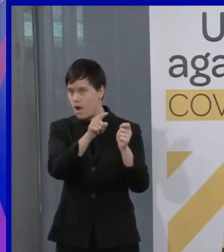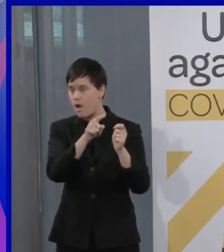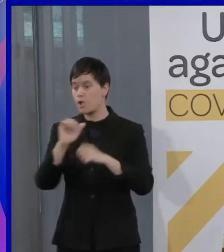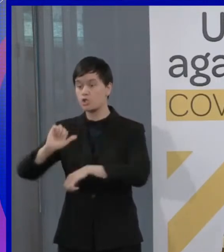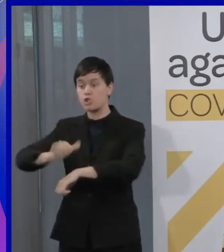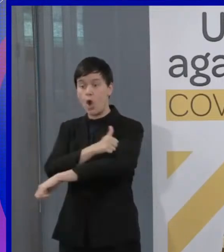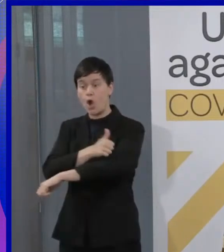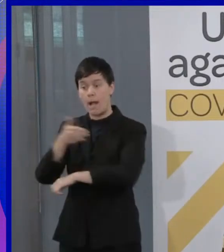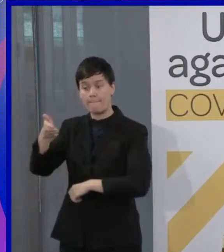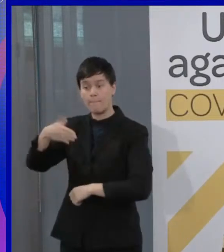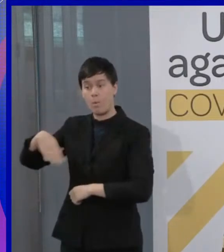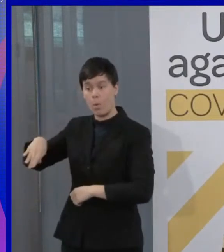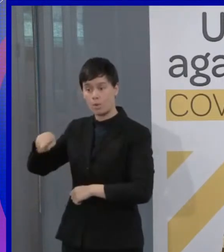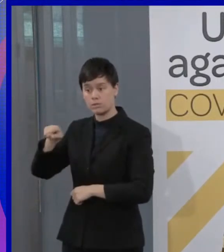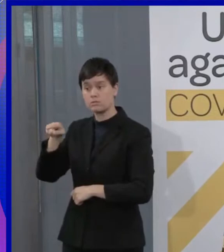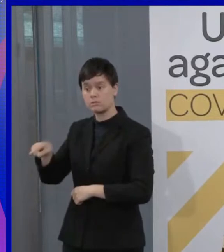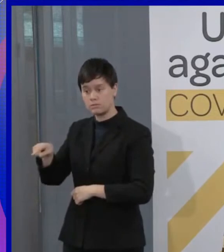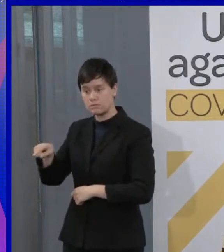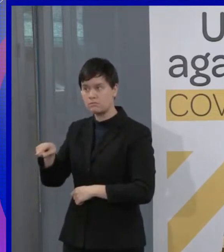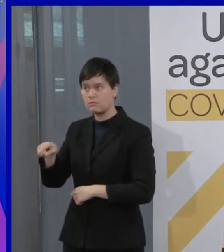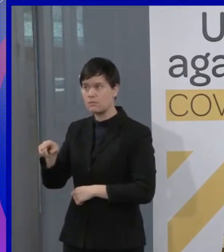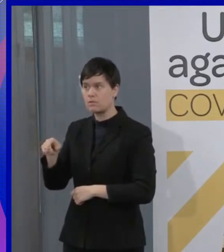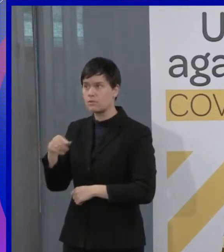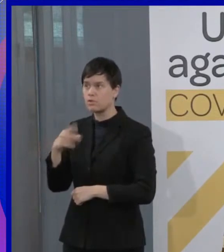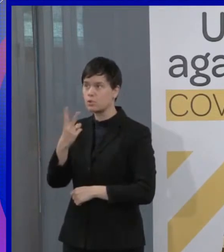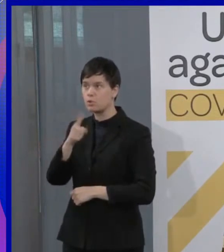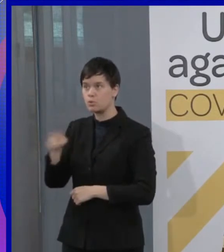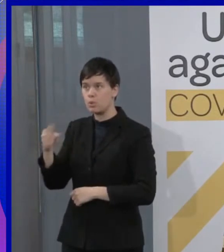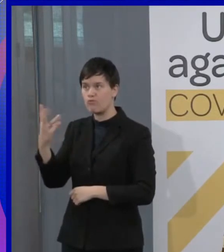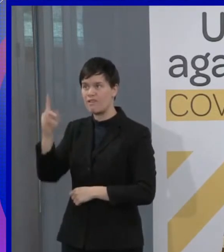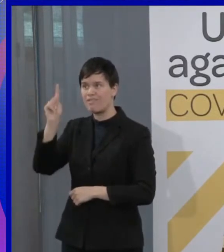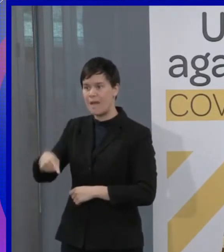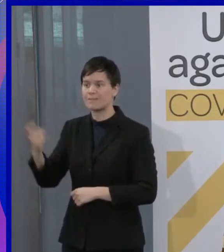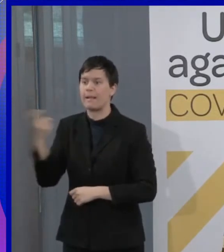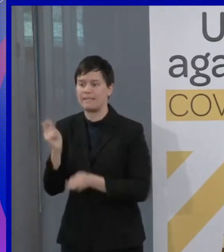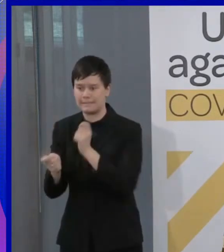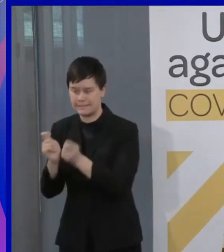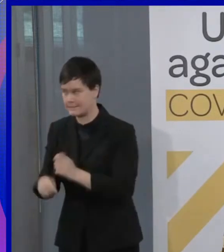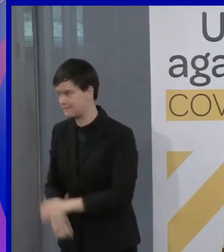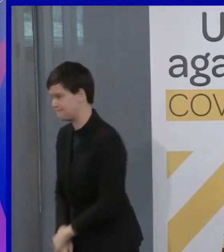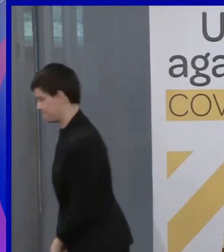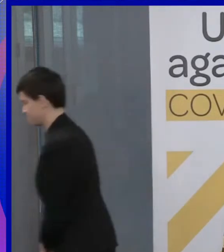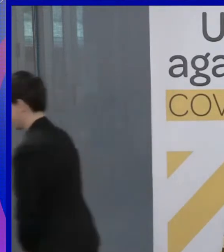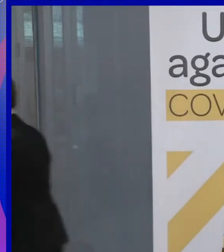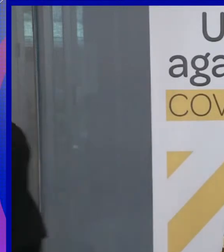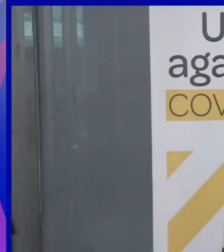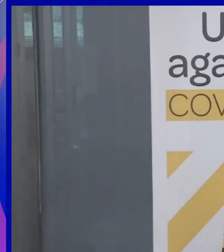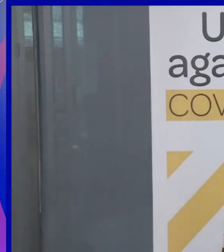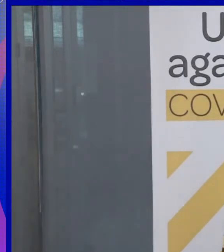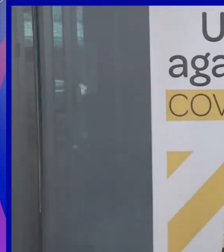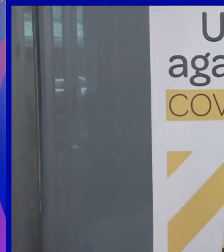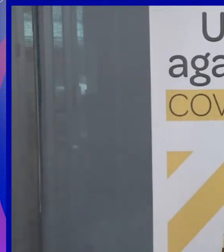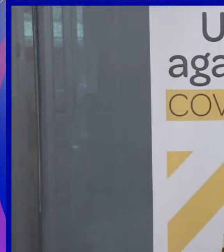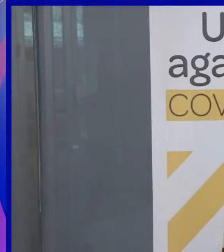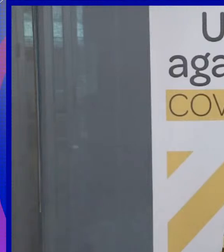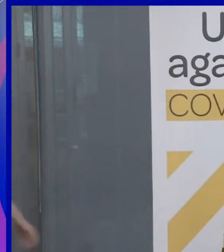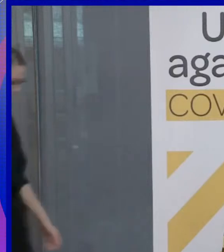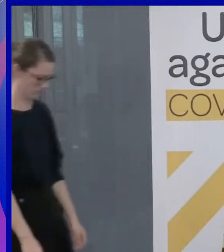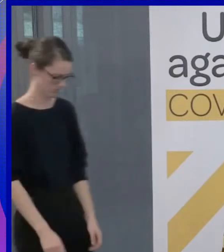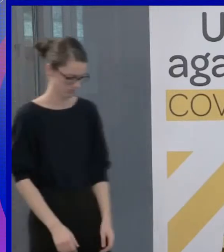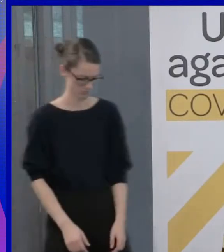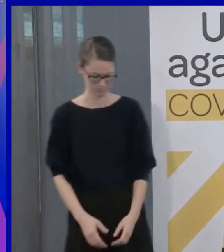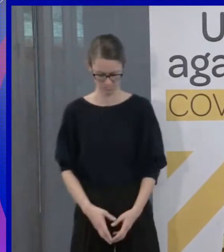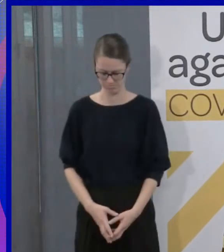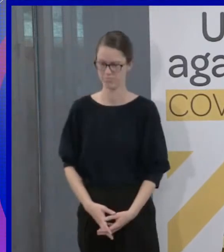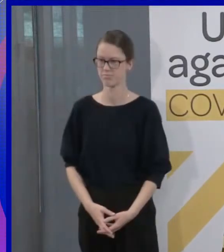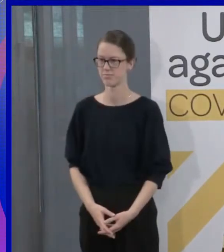of Tauranga they will be able to get through 2,000 to 3,000 just over these coming few days. You And mentioned is that revised date now